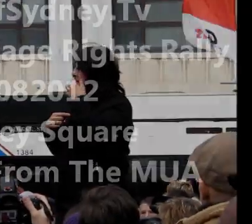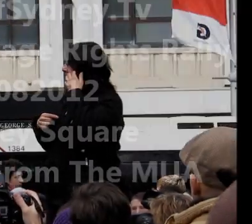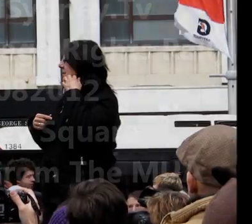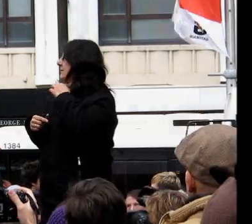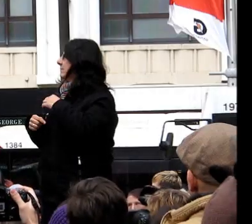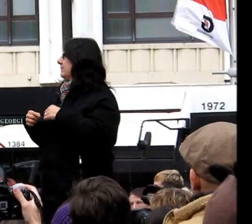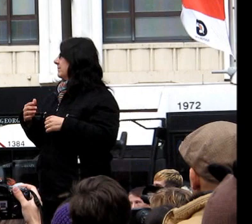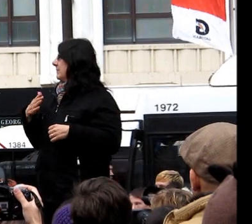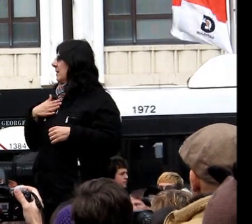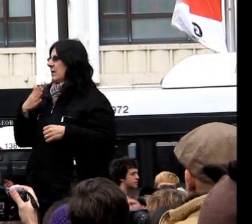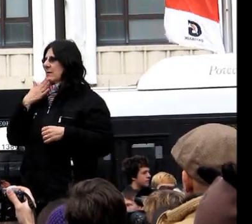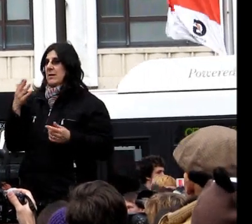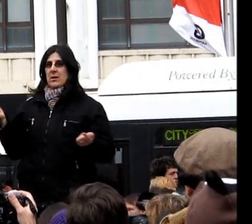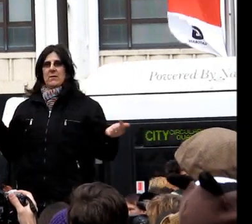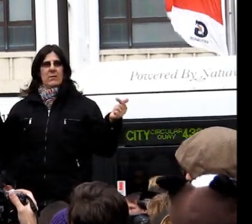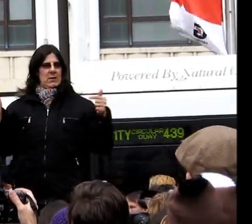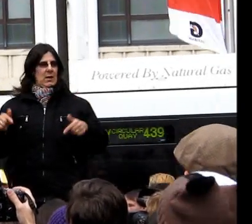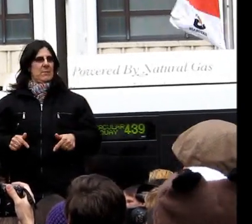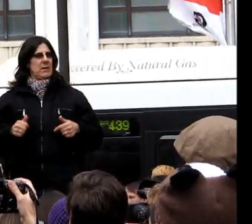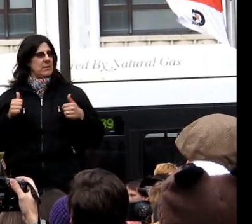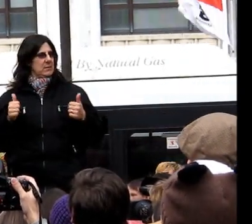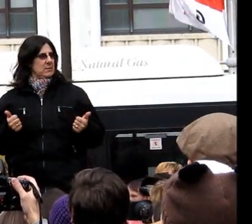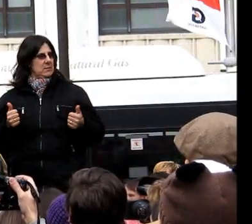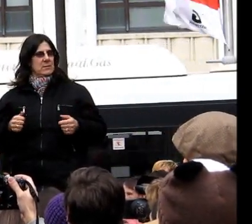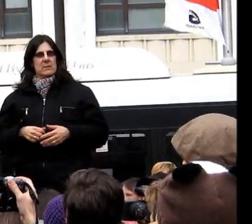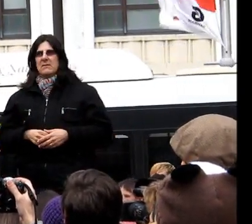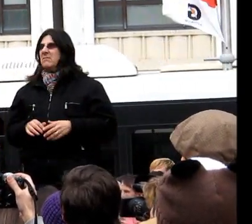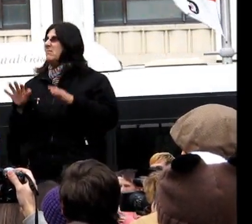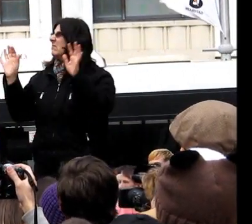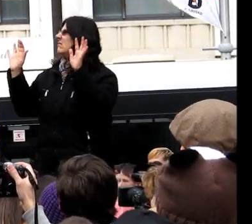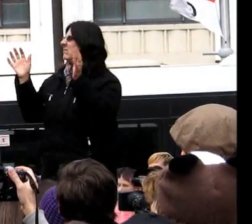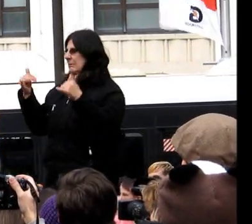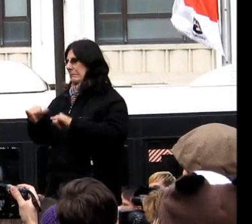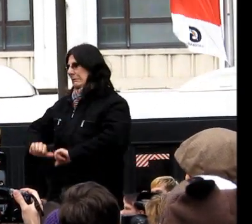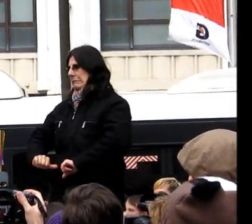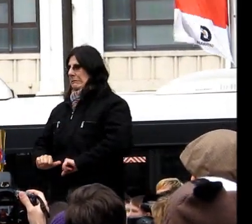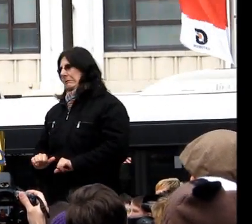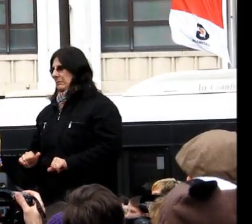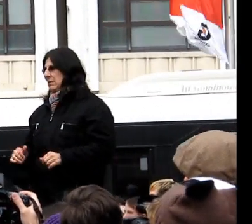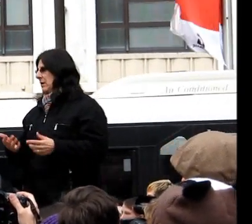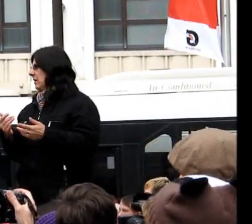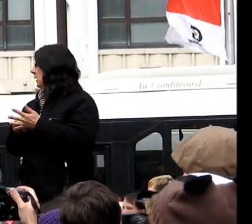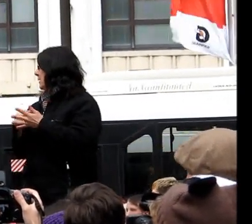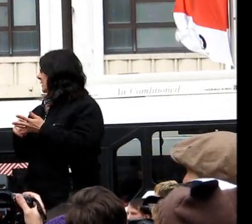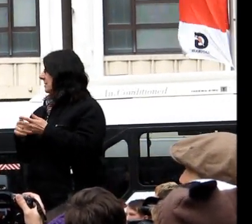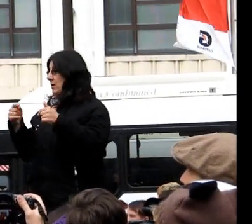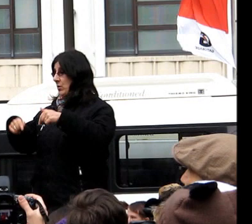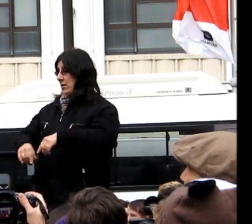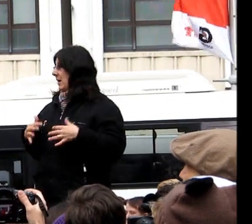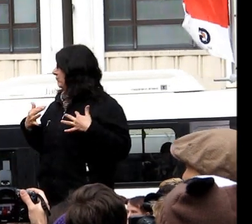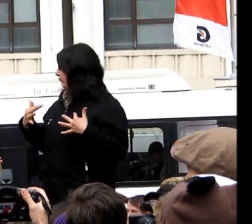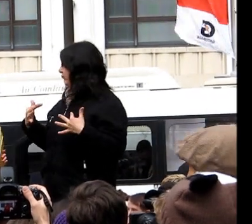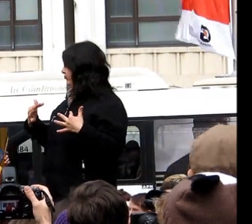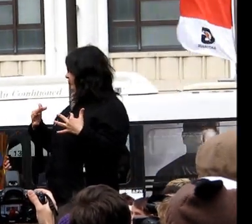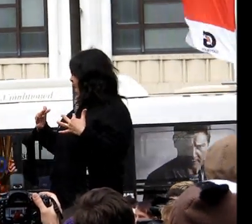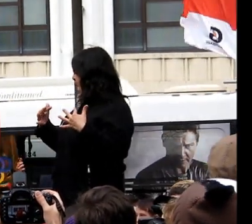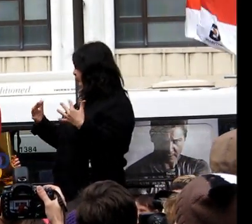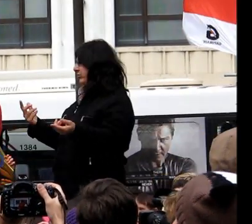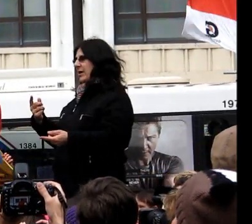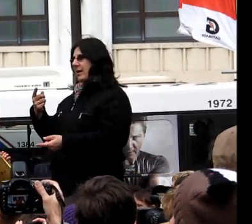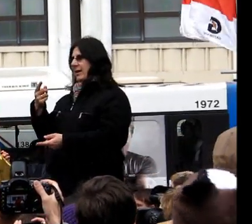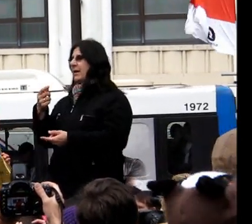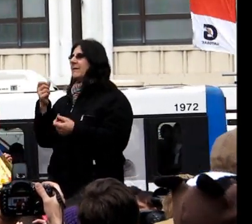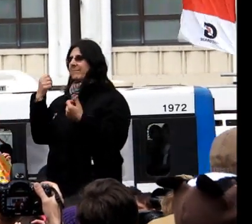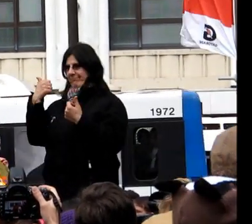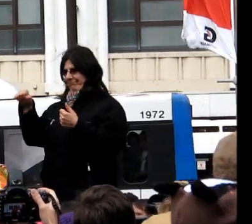I'd like to thank everyone for turning out today. It's a pretty miserable old day, and to be able to turn out in such great numbers basically represents